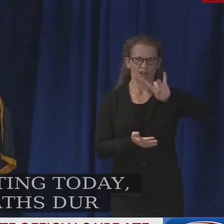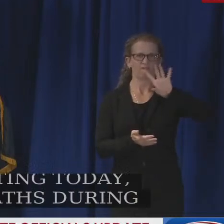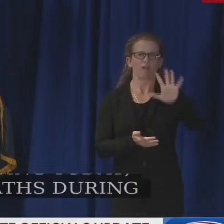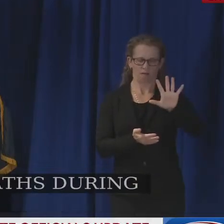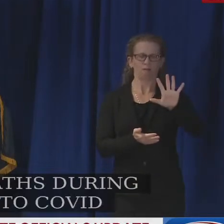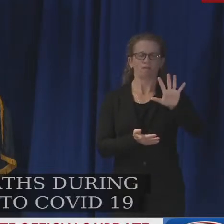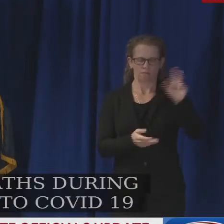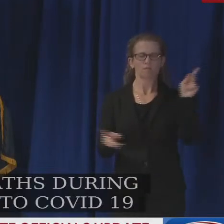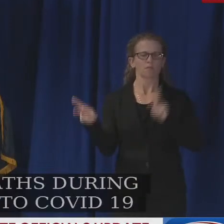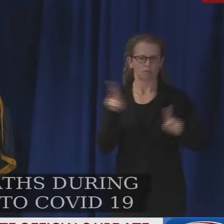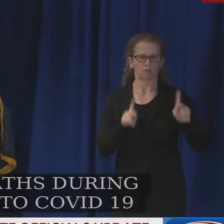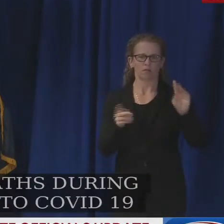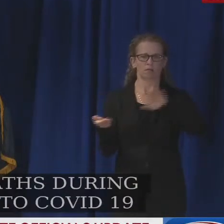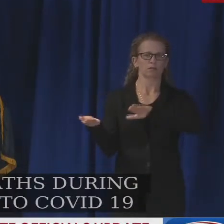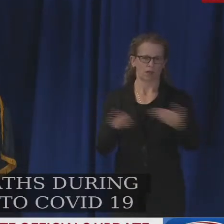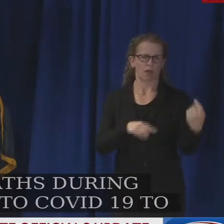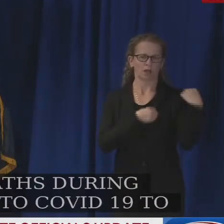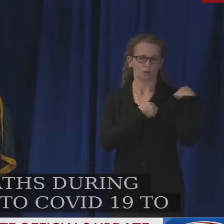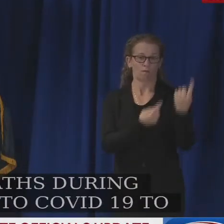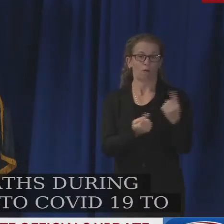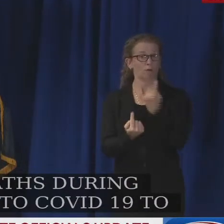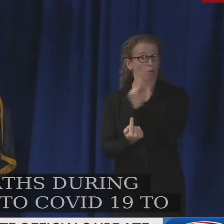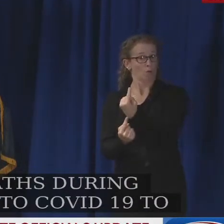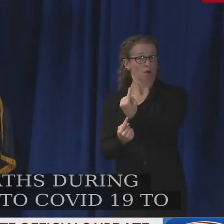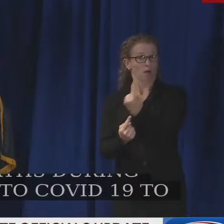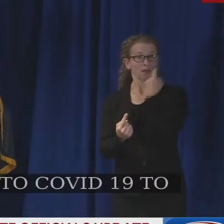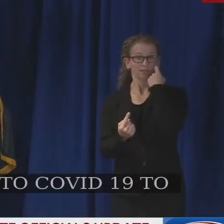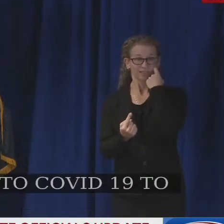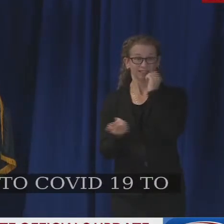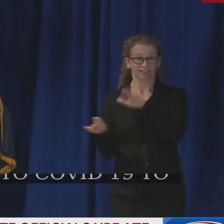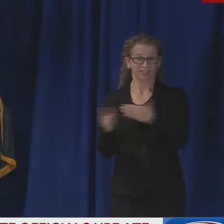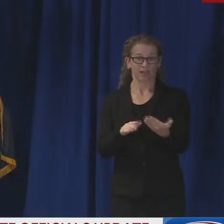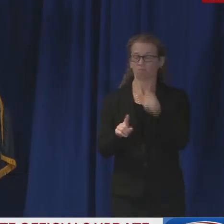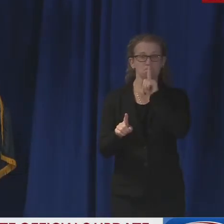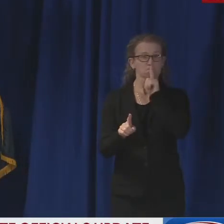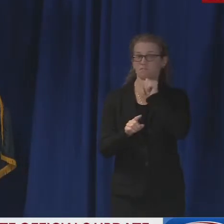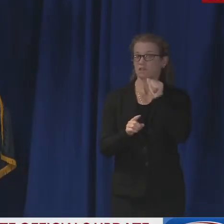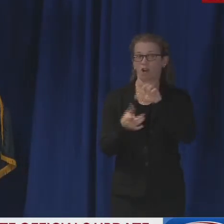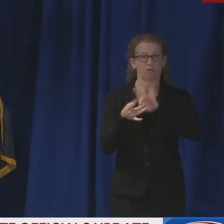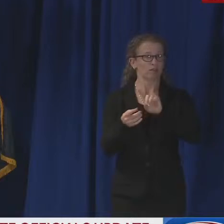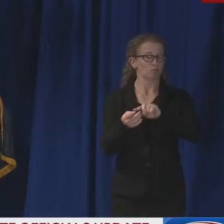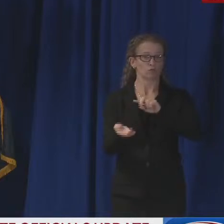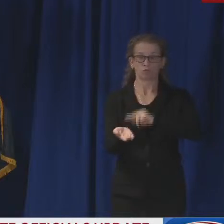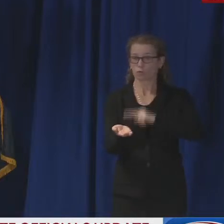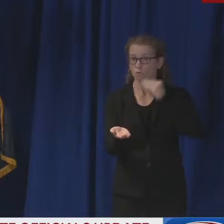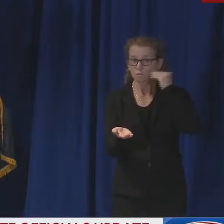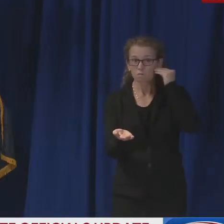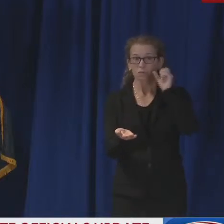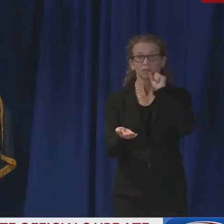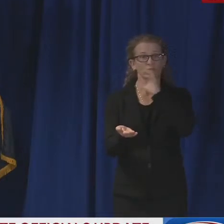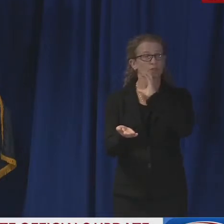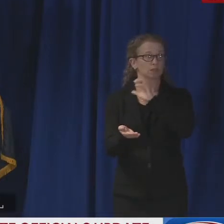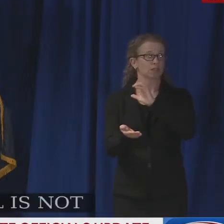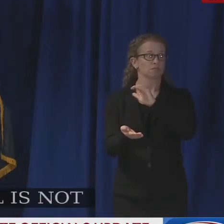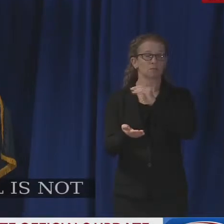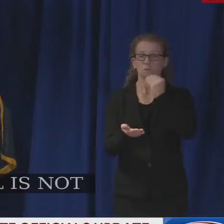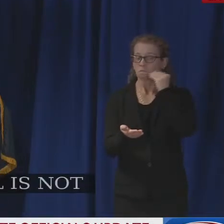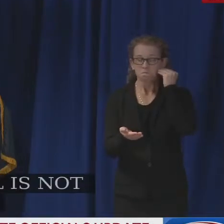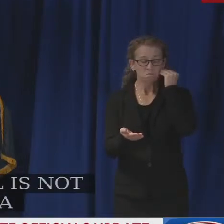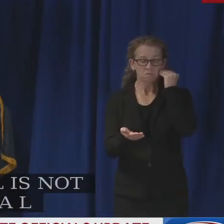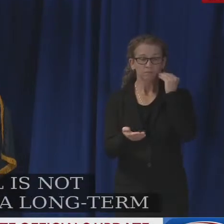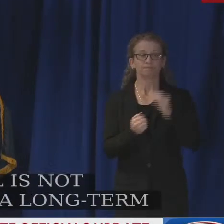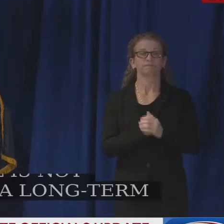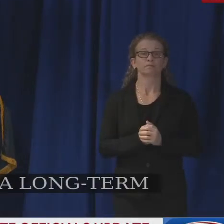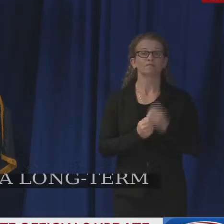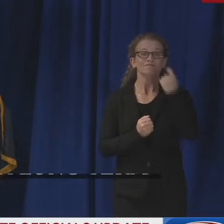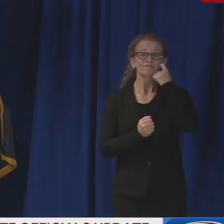1,385 people. This new individual is not associated with a long-term care facility. And in the last week, there have now been a total